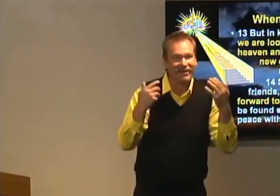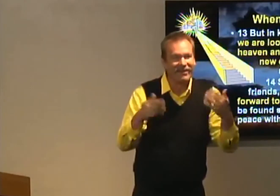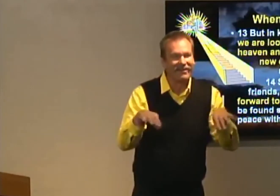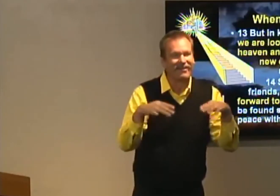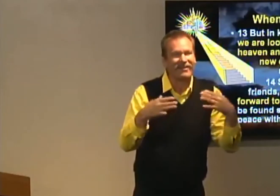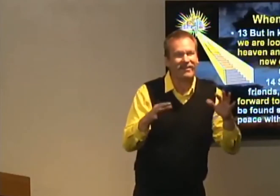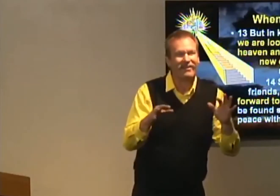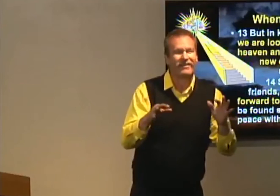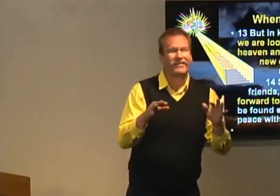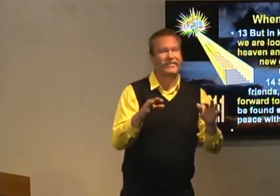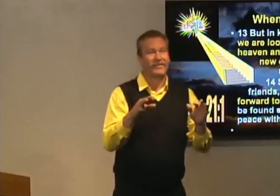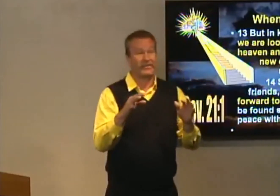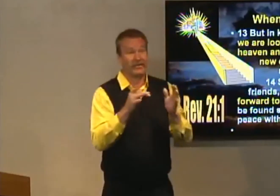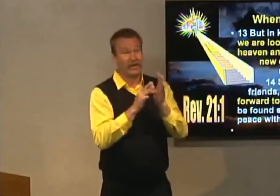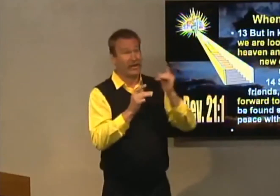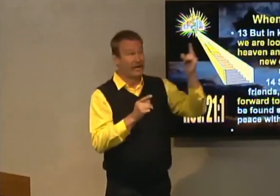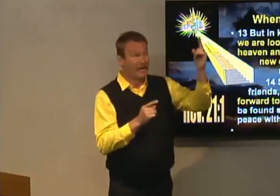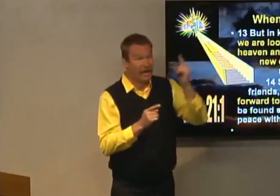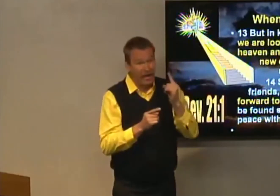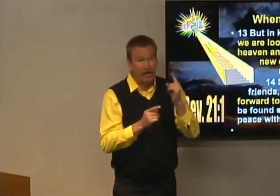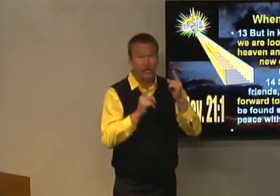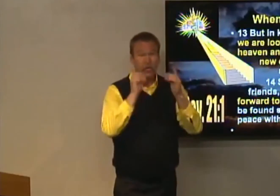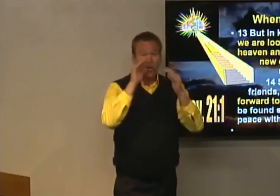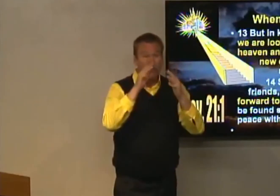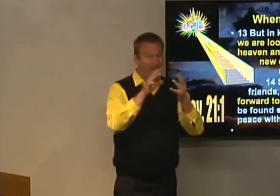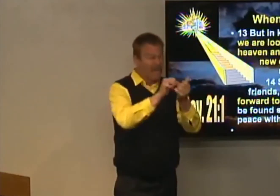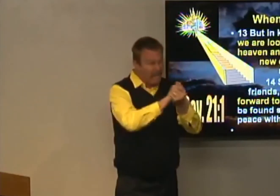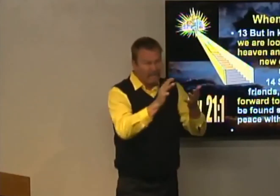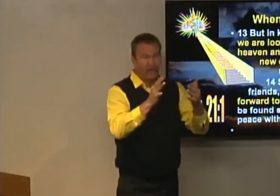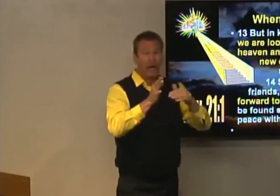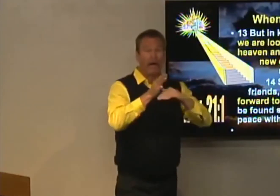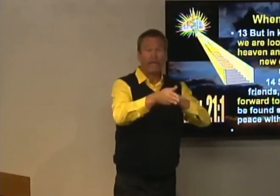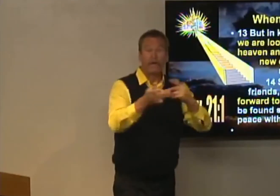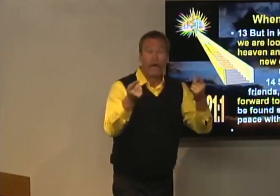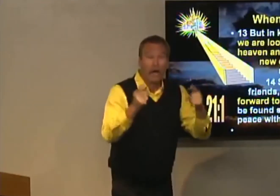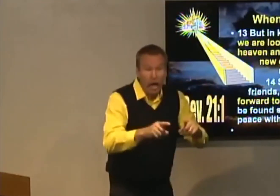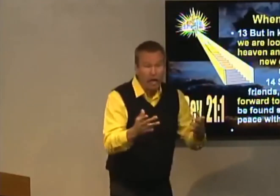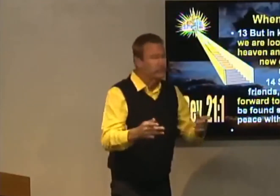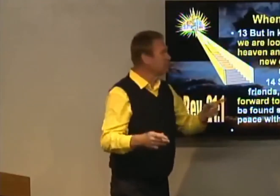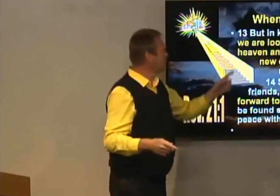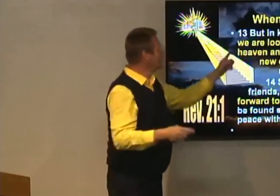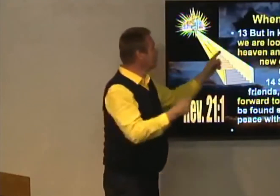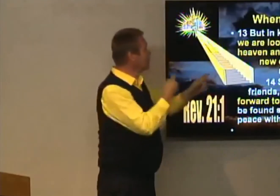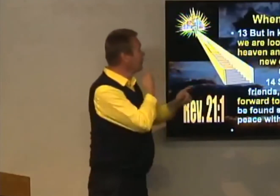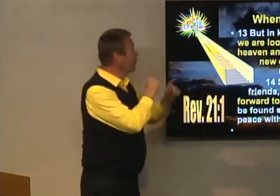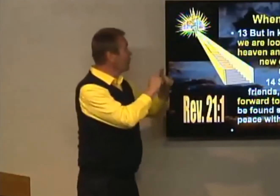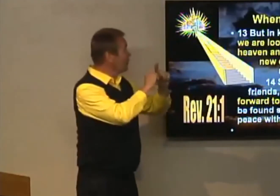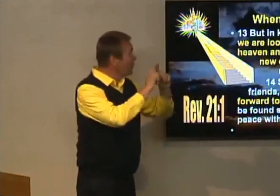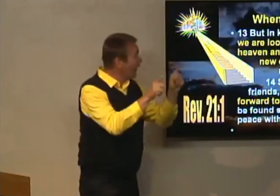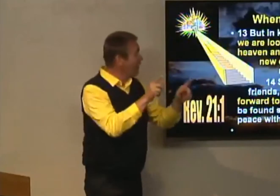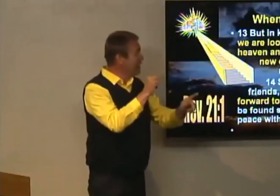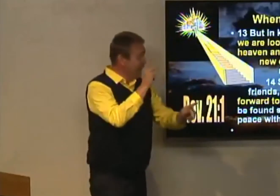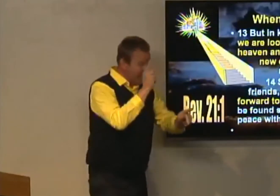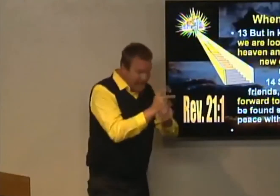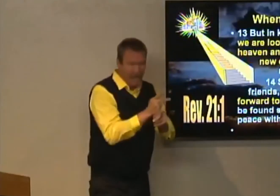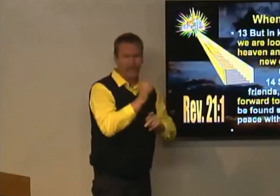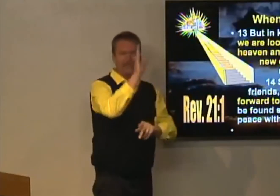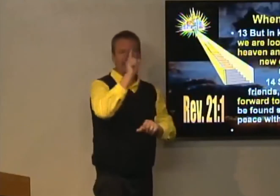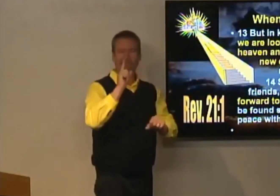But this is the good part. When Christ comes back, when Christ returns,